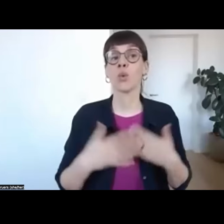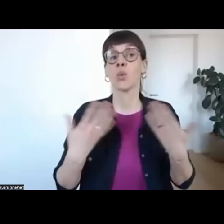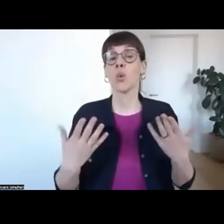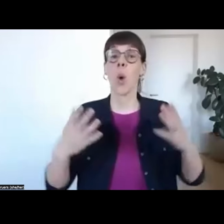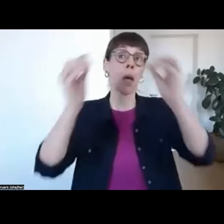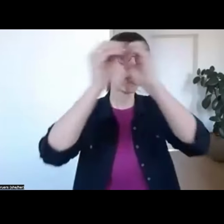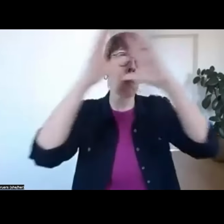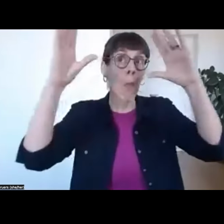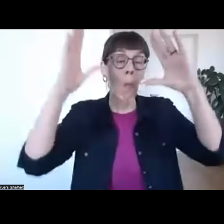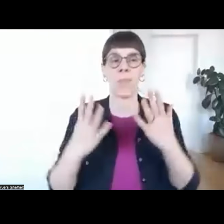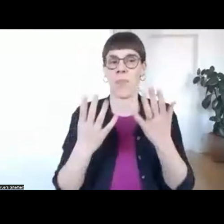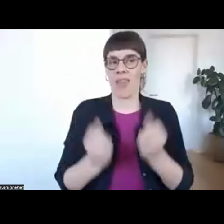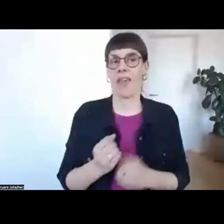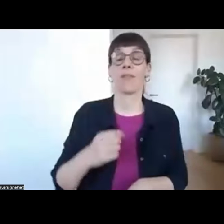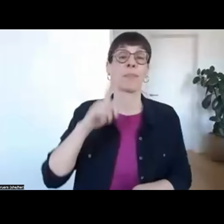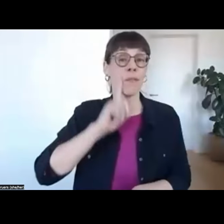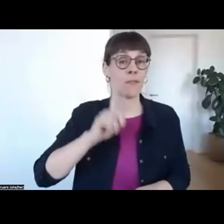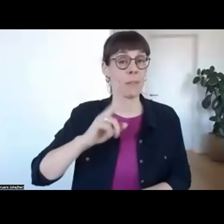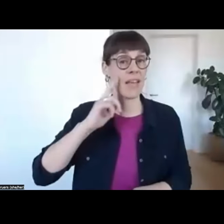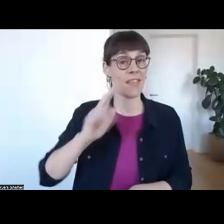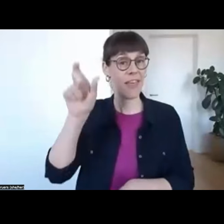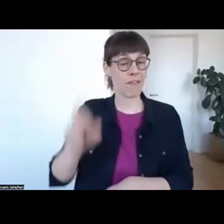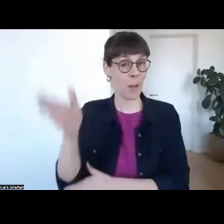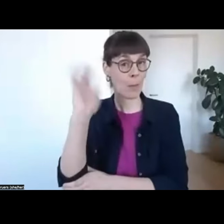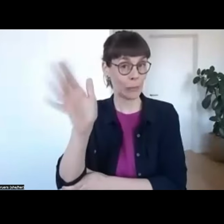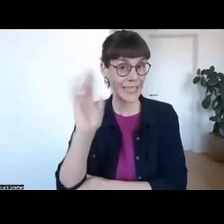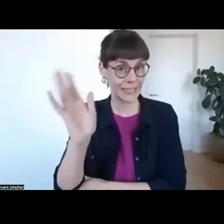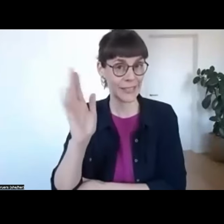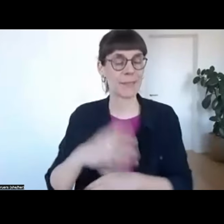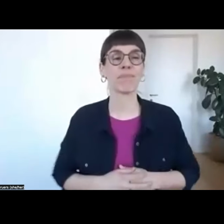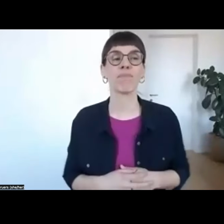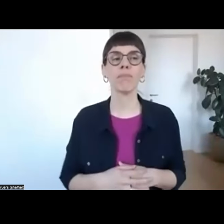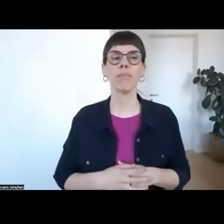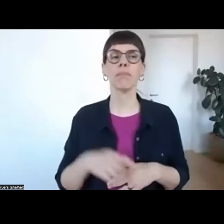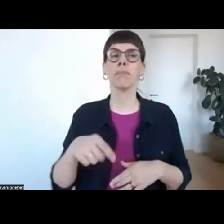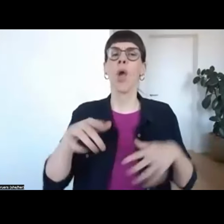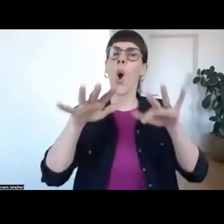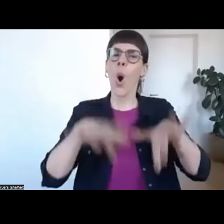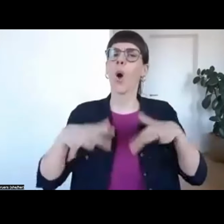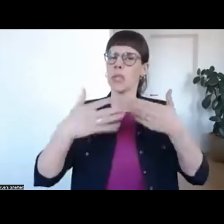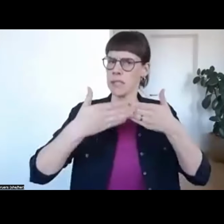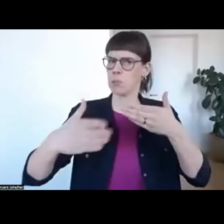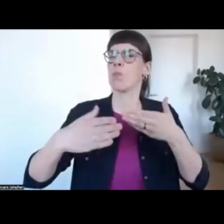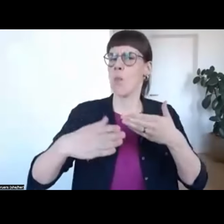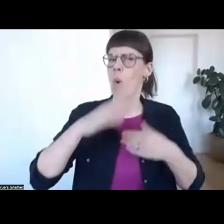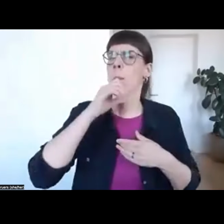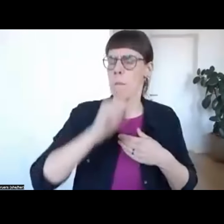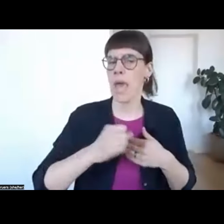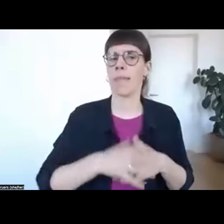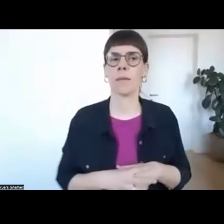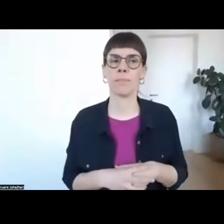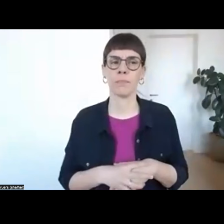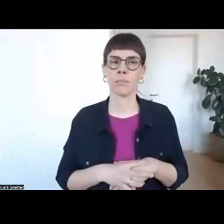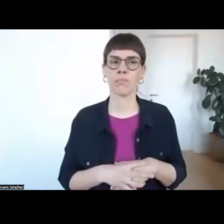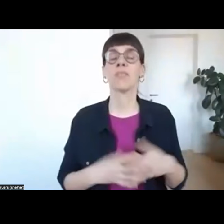Firstly, talking about conferences. Maybe there's a female deaf presenter. Maybe the audience